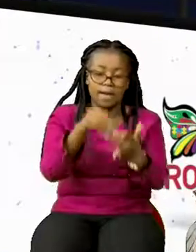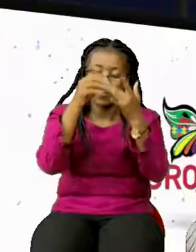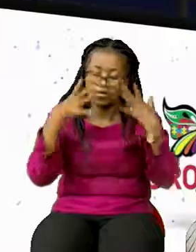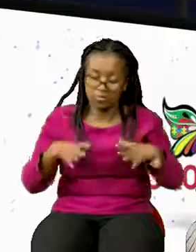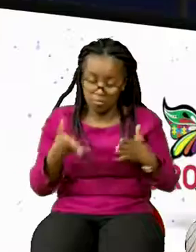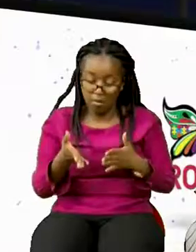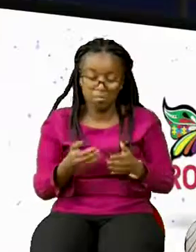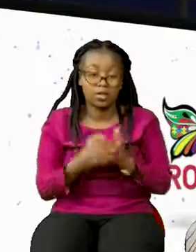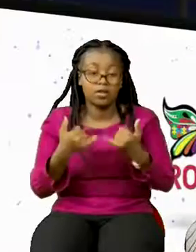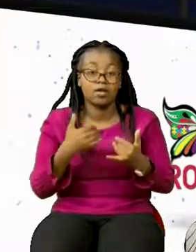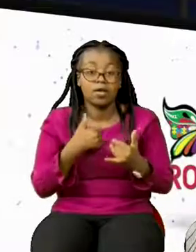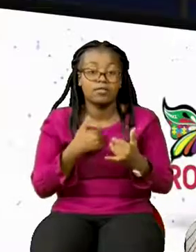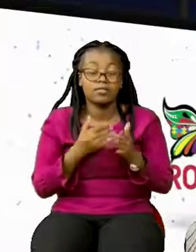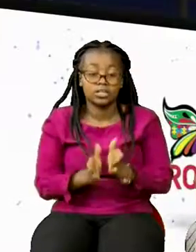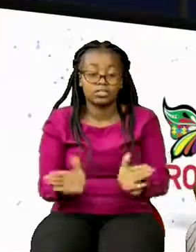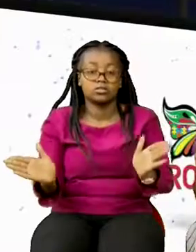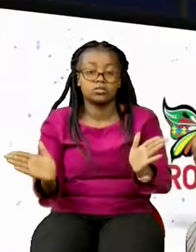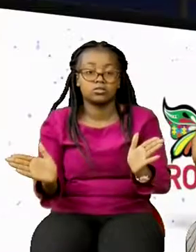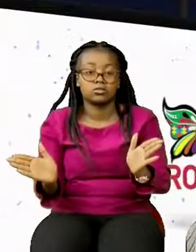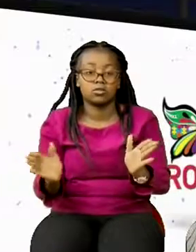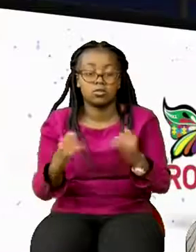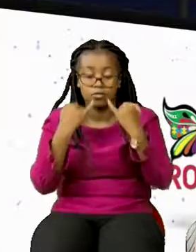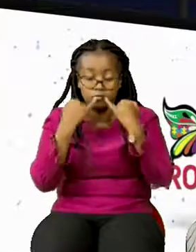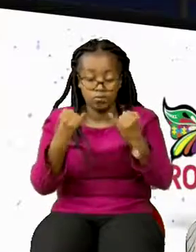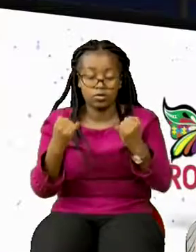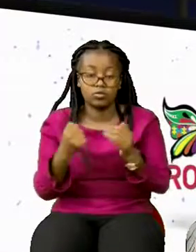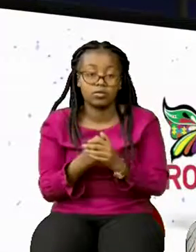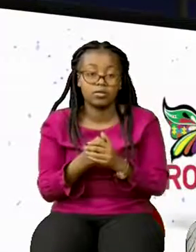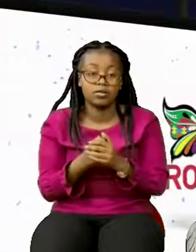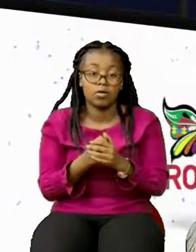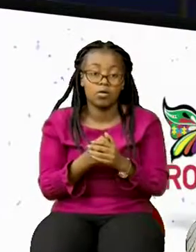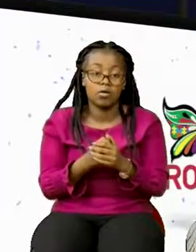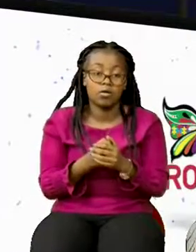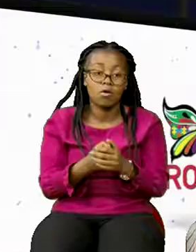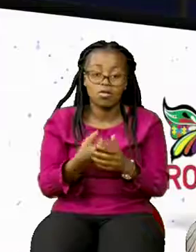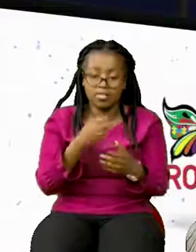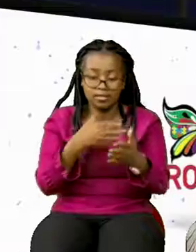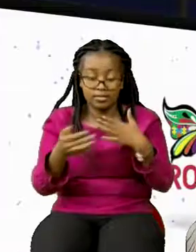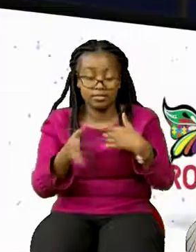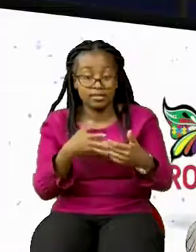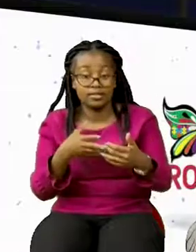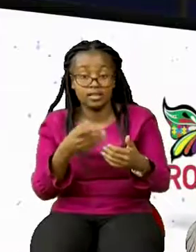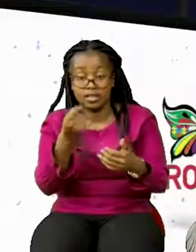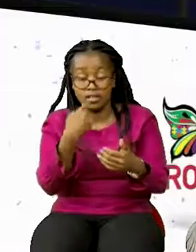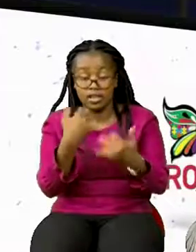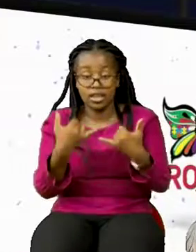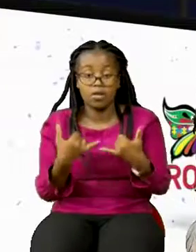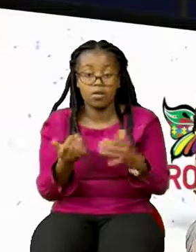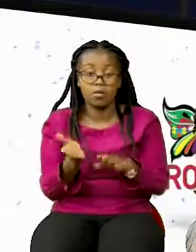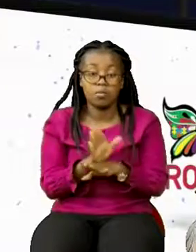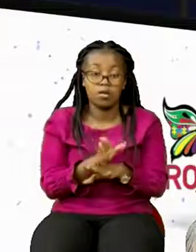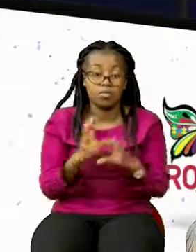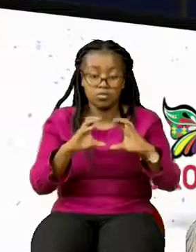on board. Now that we have the general information on diagnosis, on signs and symptoms, now let's get back